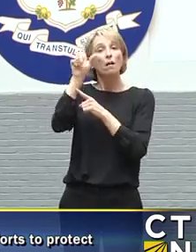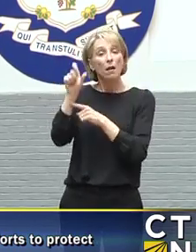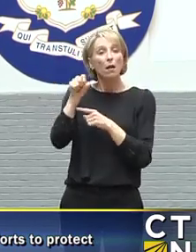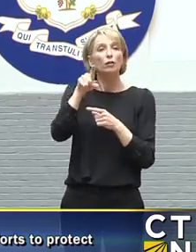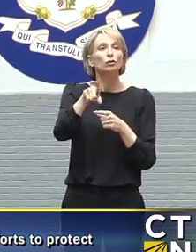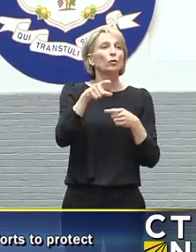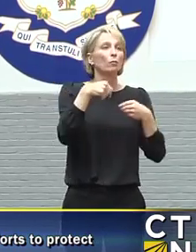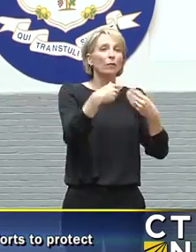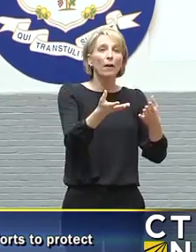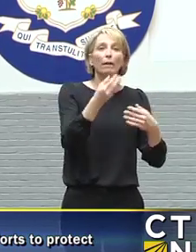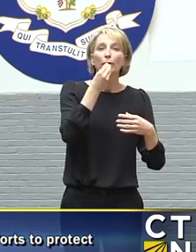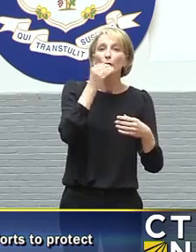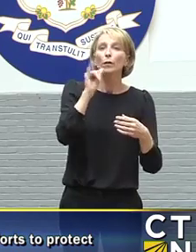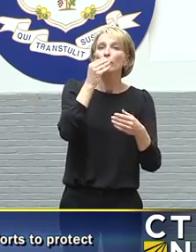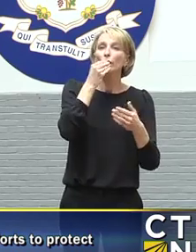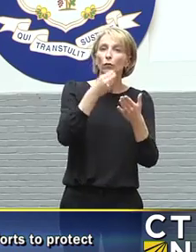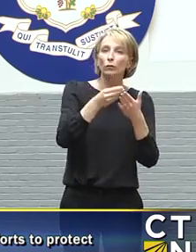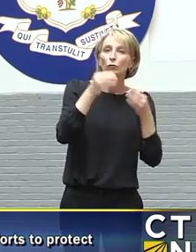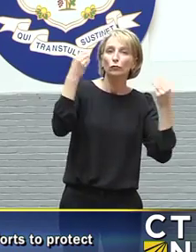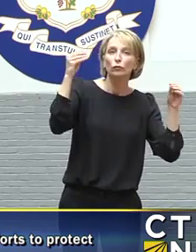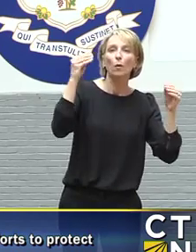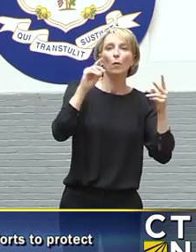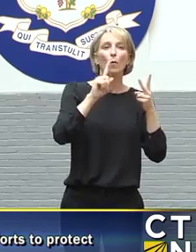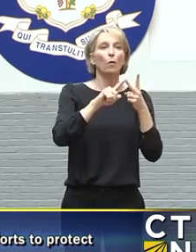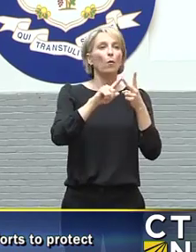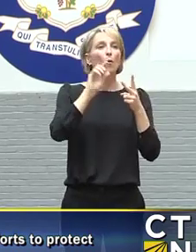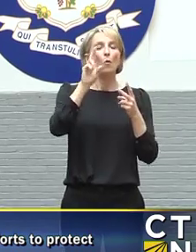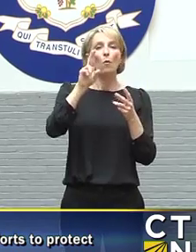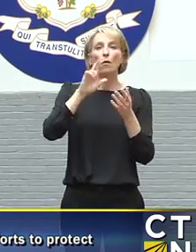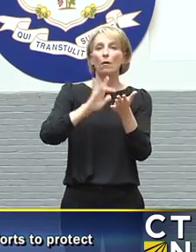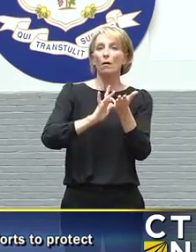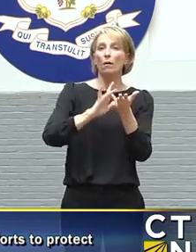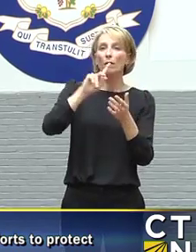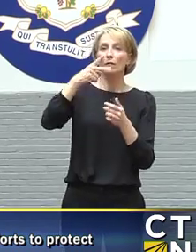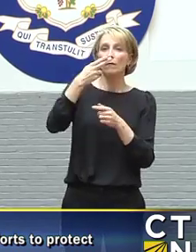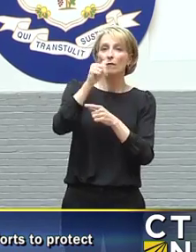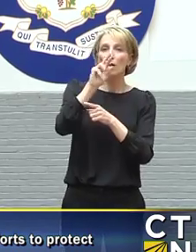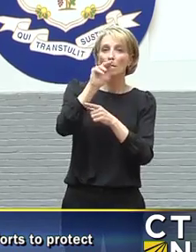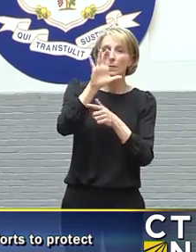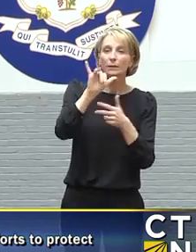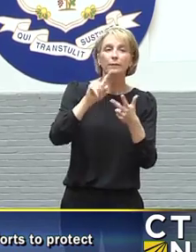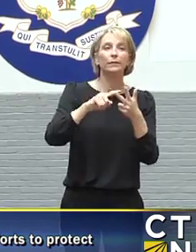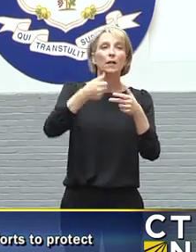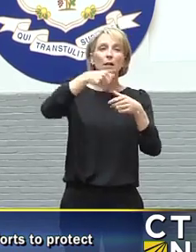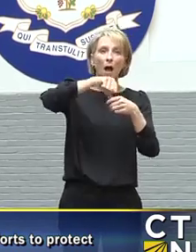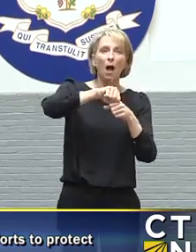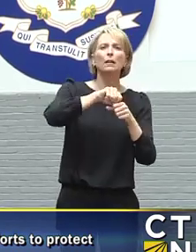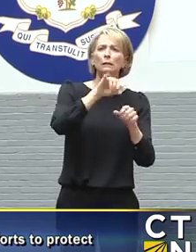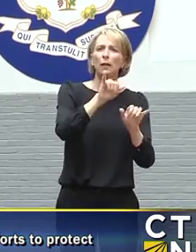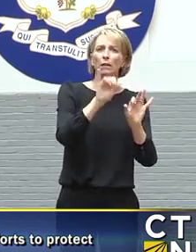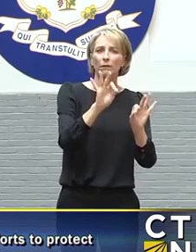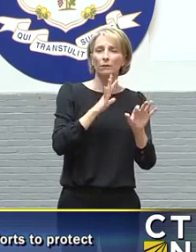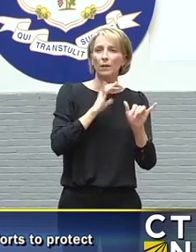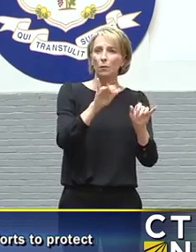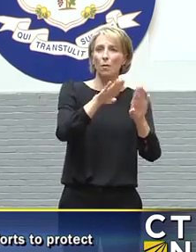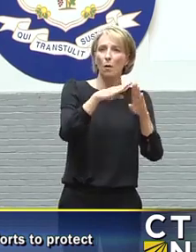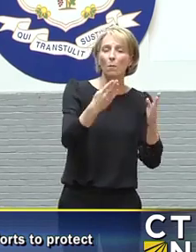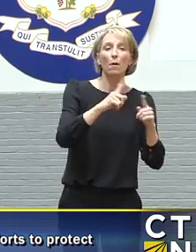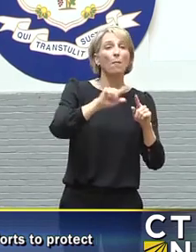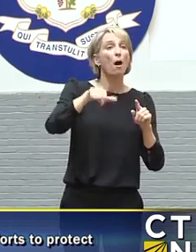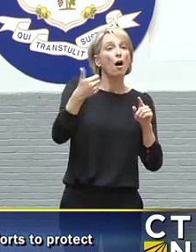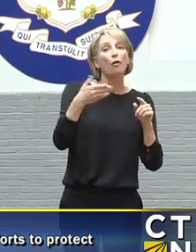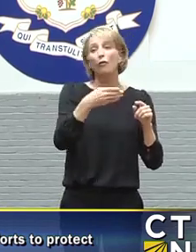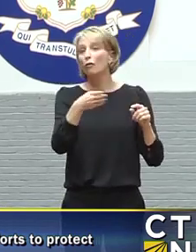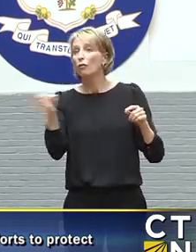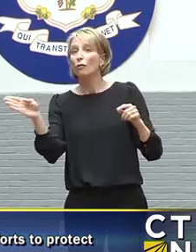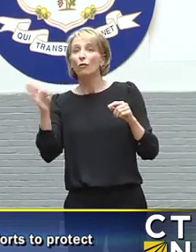food, grocery stores, or healthcare, as in pharmacies, fuel, as in gas stations. I want to see all the rest of